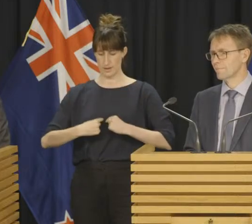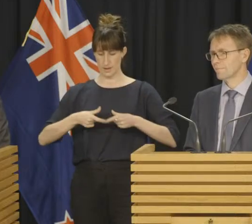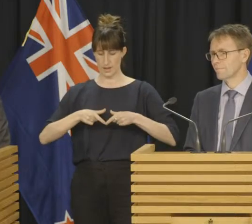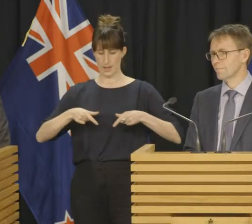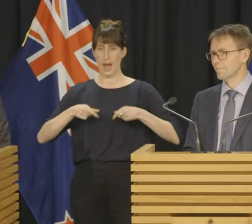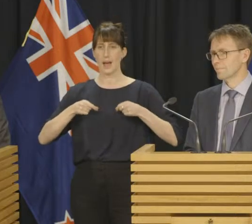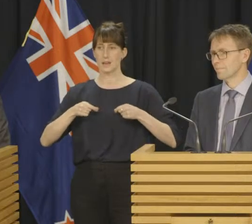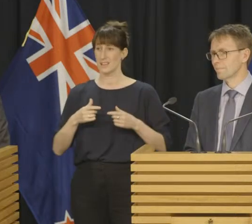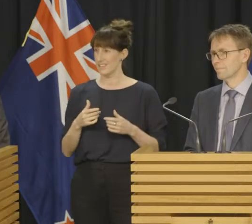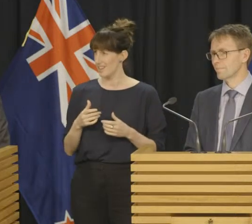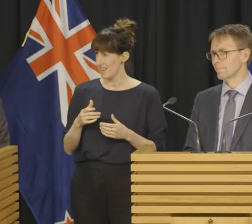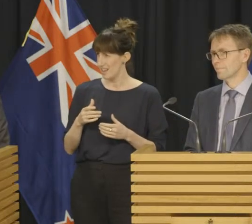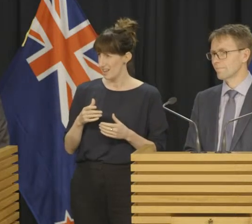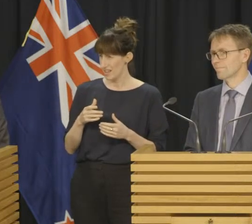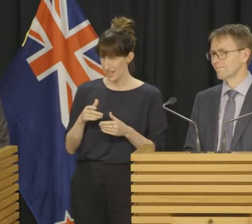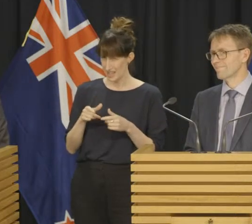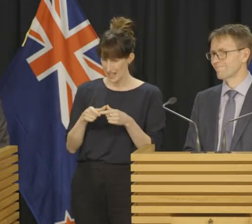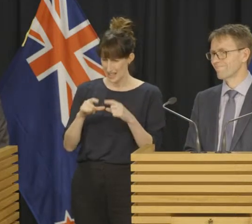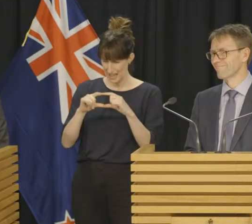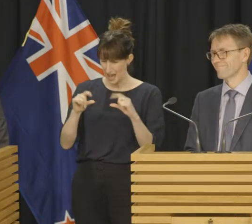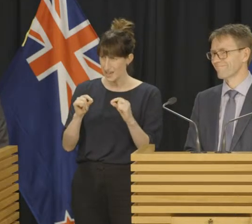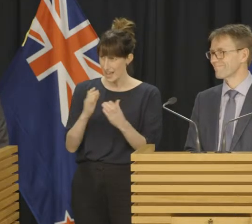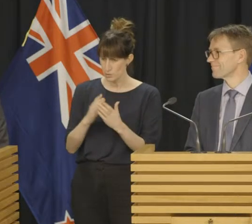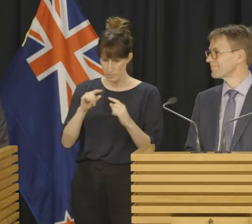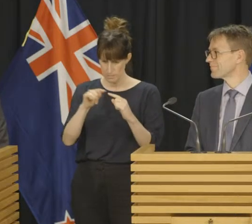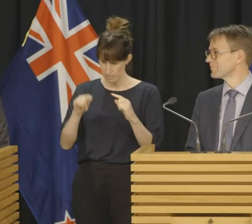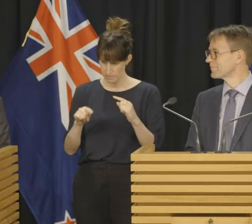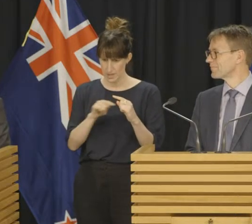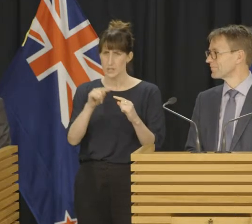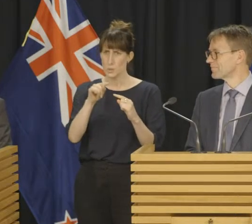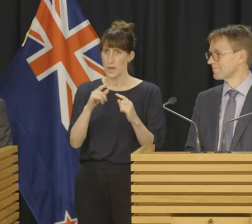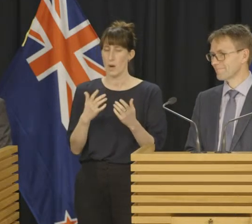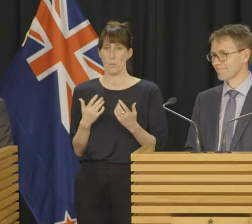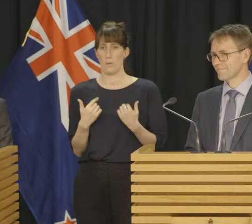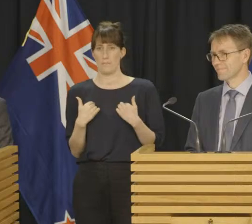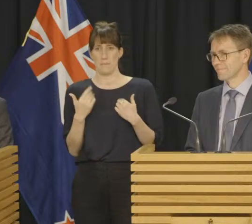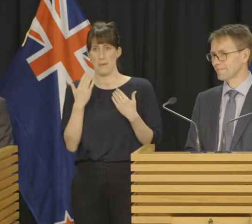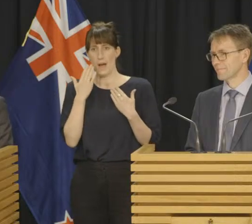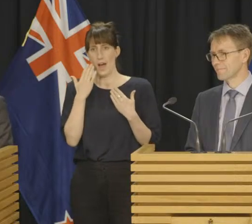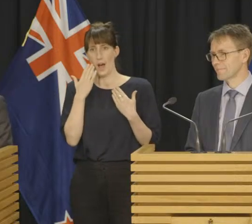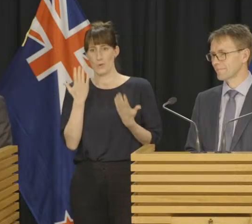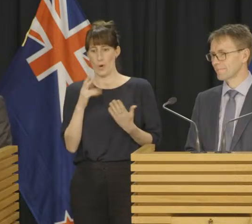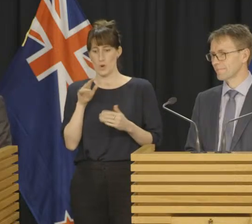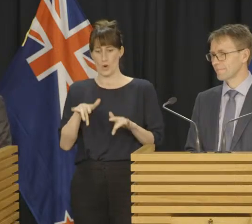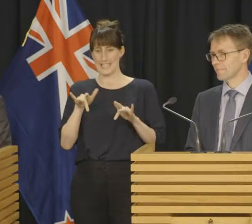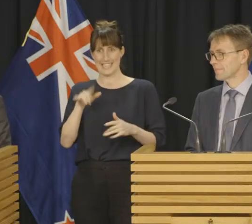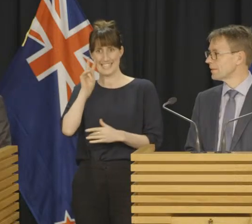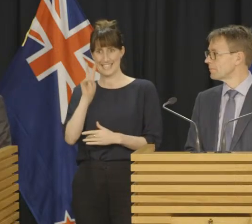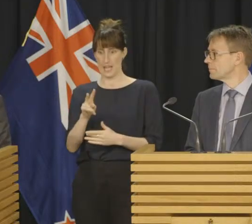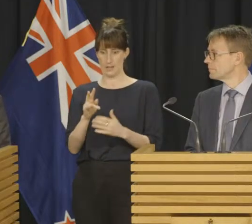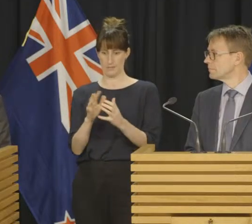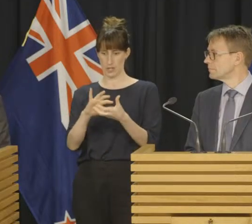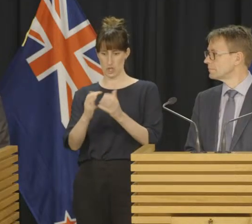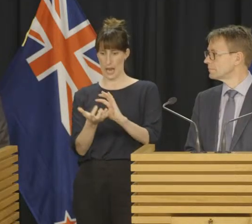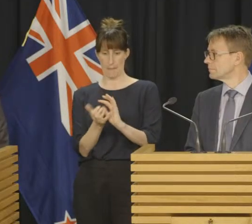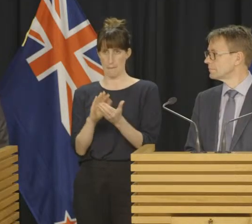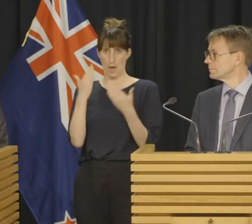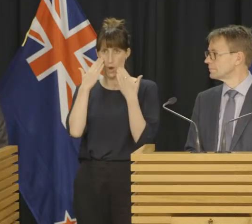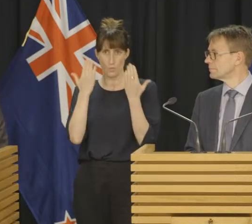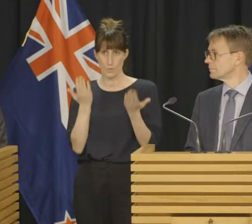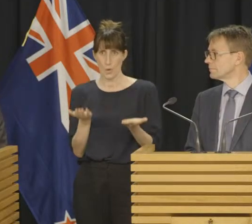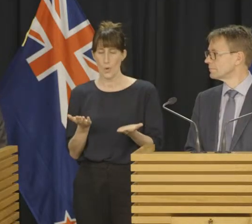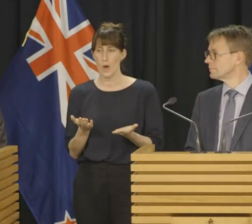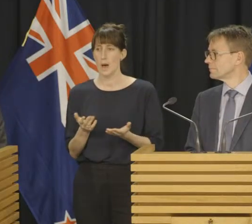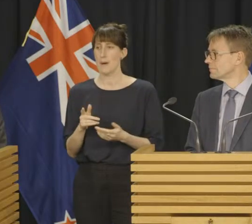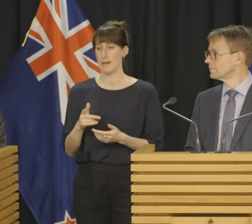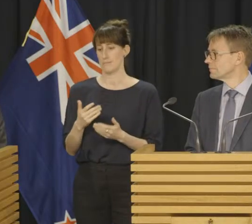it is a card, or is it like a dongle? Well, I don't know, I haven't seen the actual physical shape of it, but I mean, as you